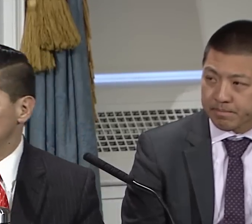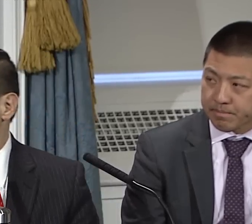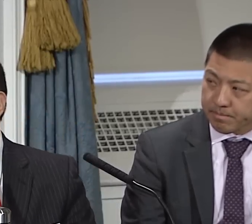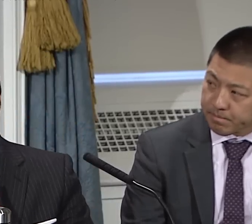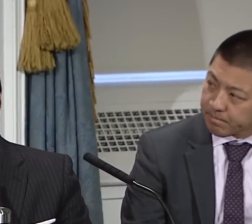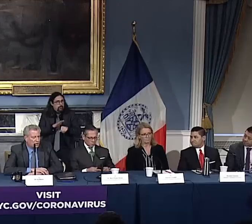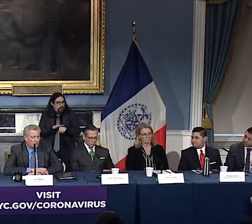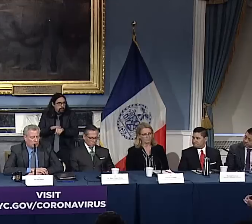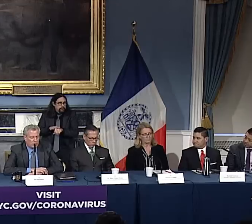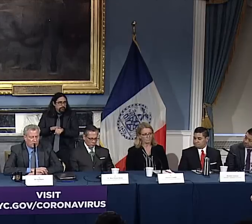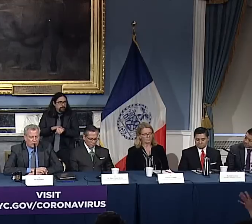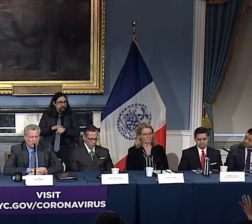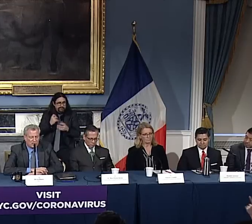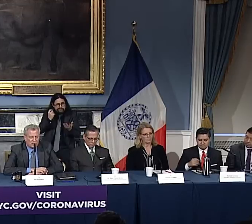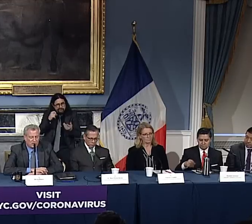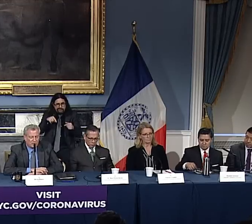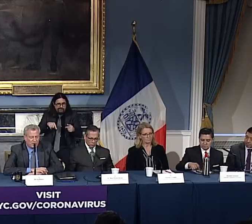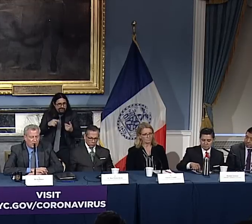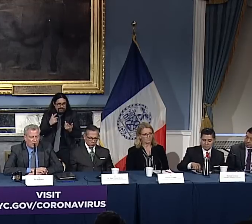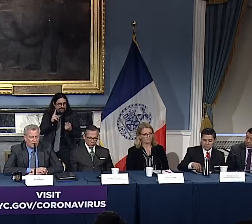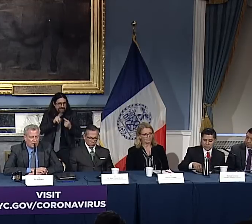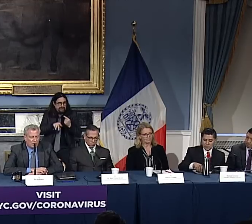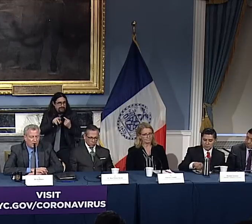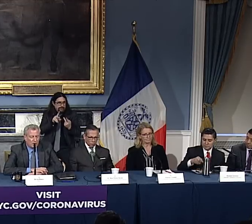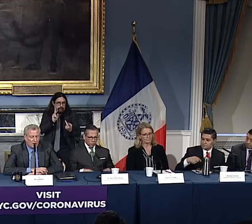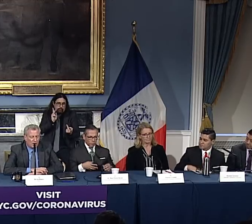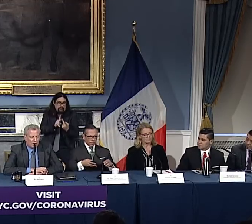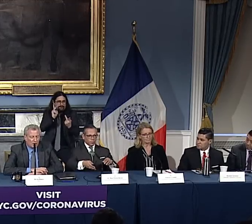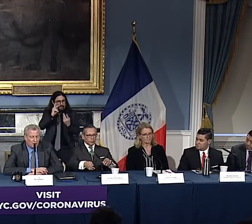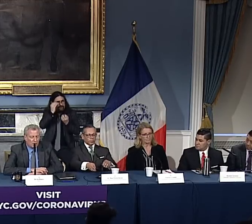But I think the underlying point to your question is a very fair one.